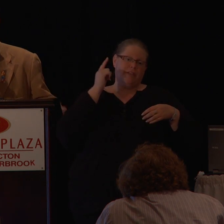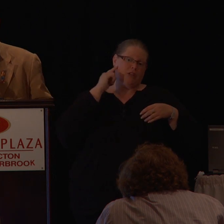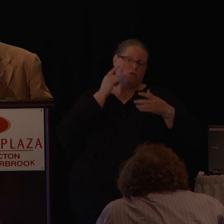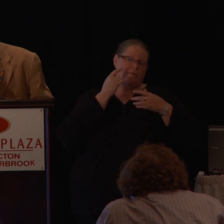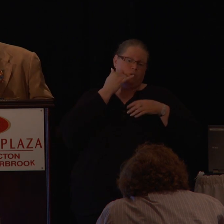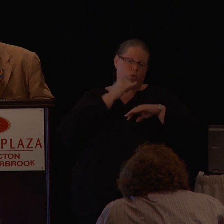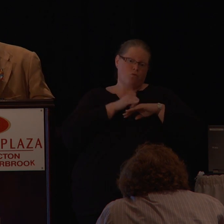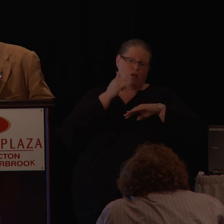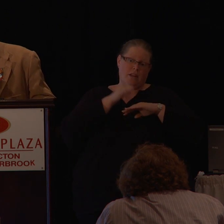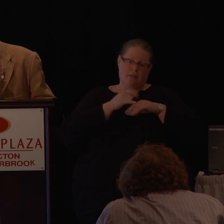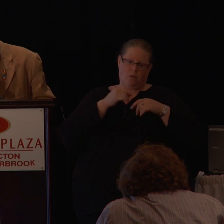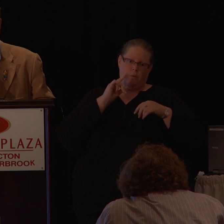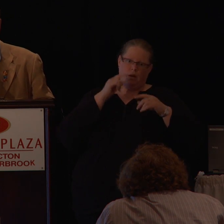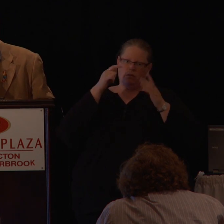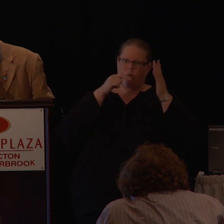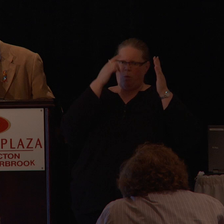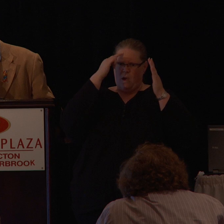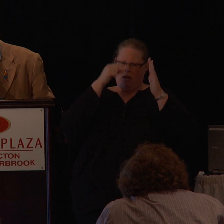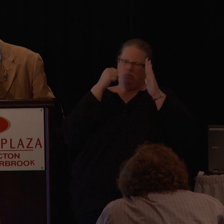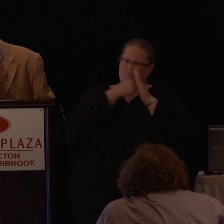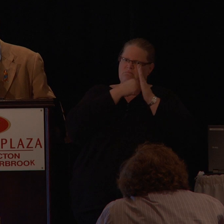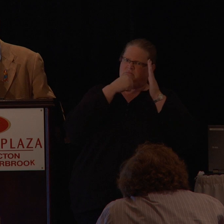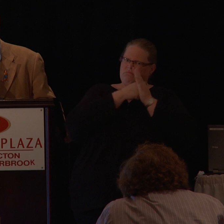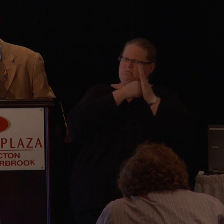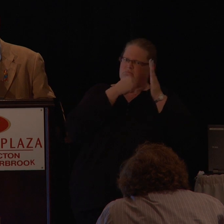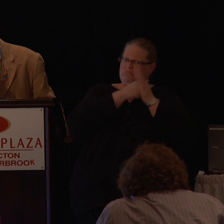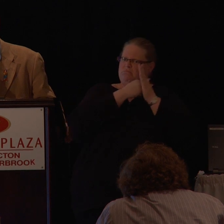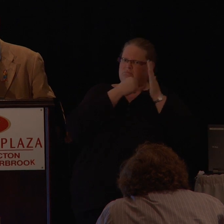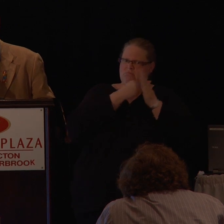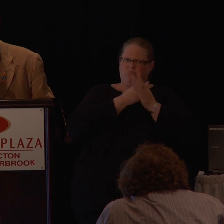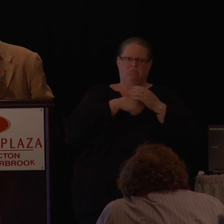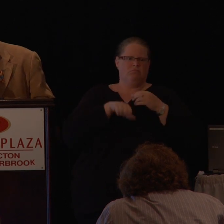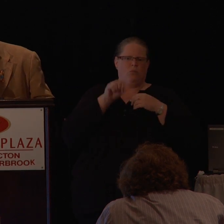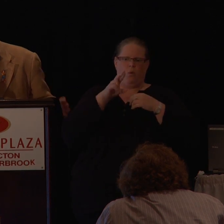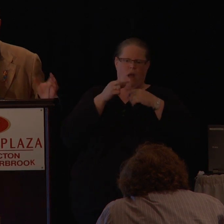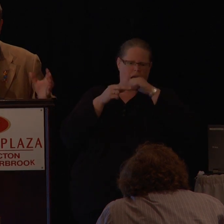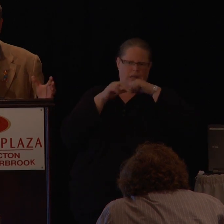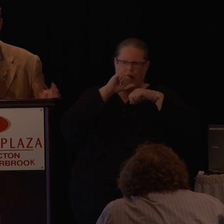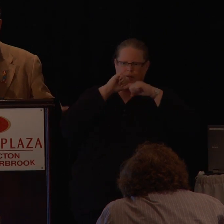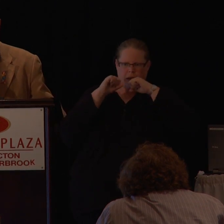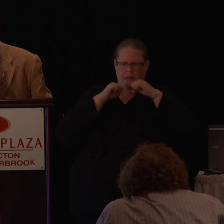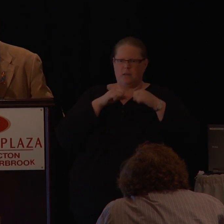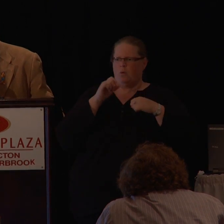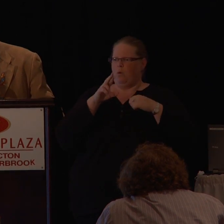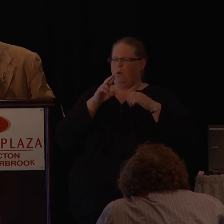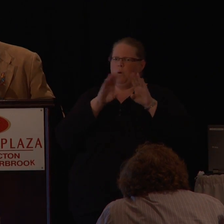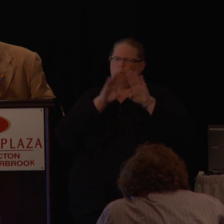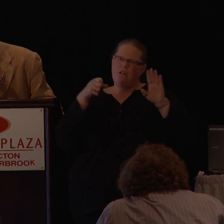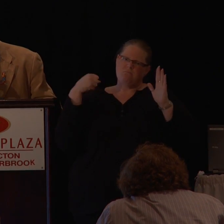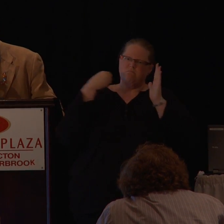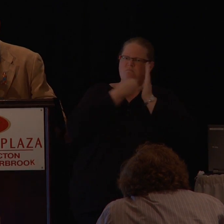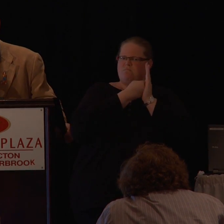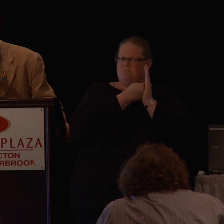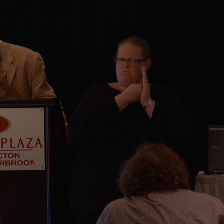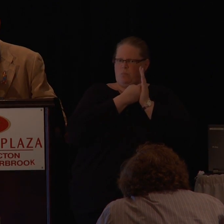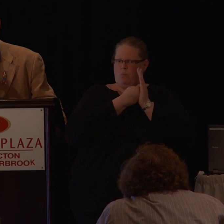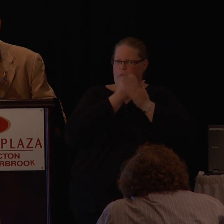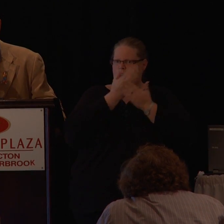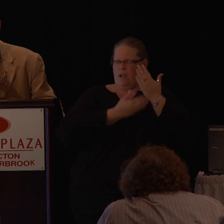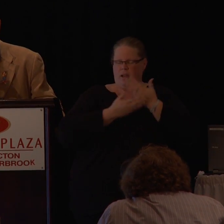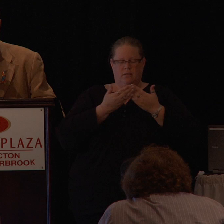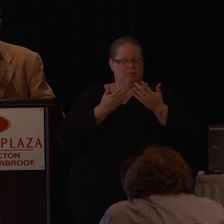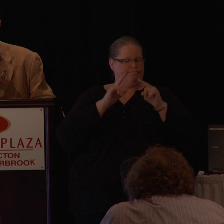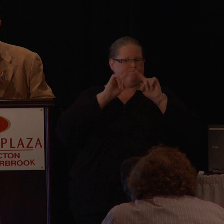start biting his hands, he might smash the living room wall. Sensory issues are a huge challenge for